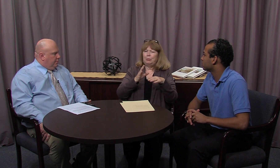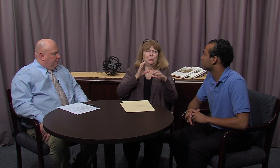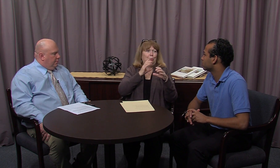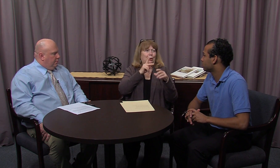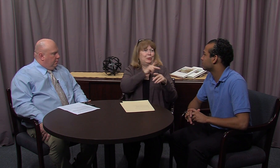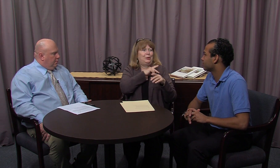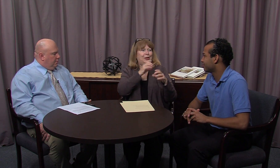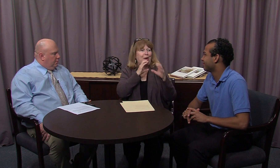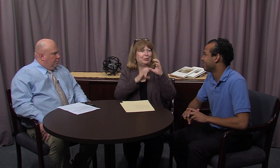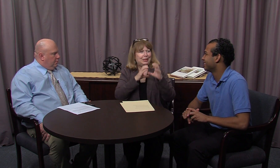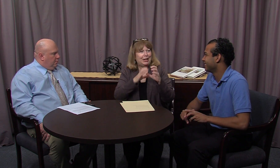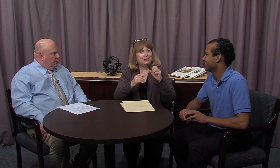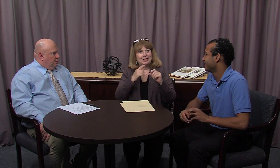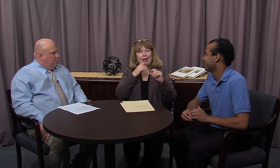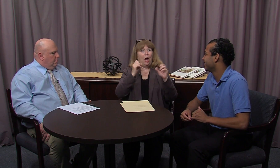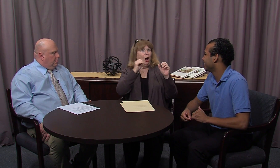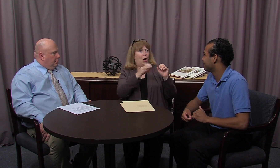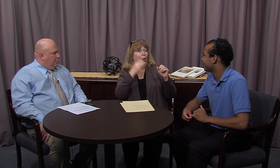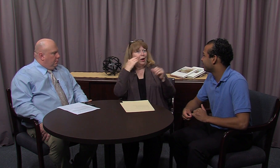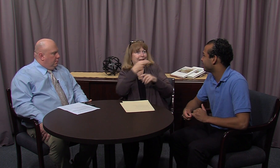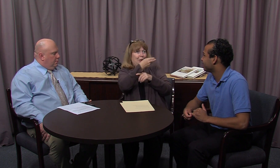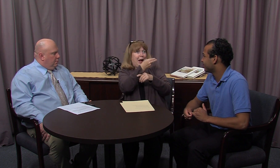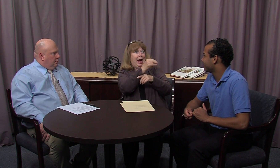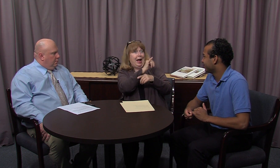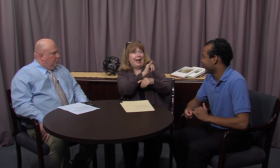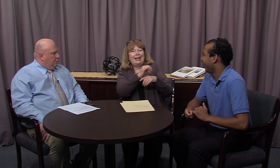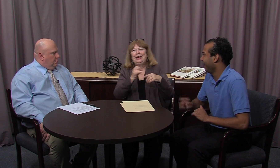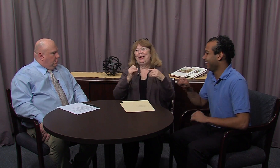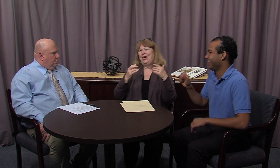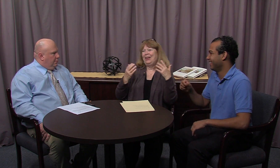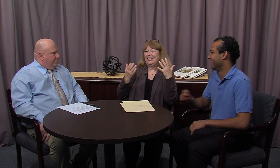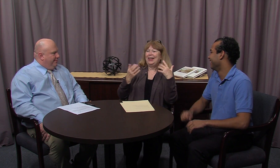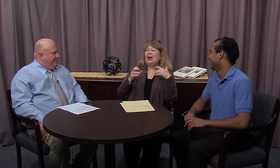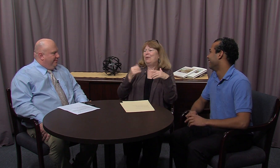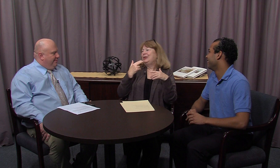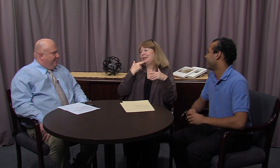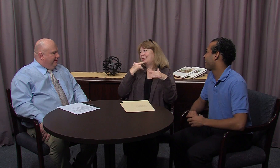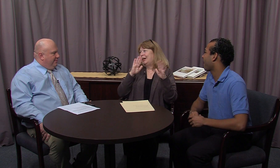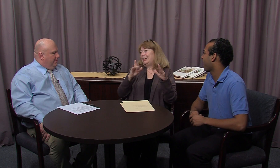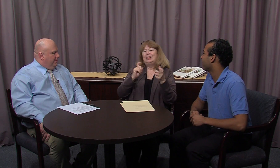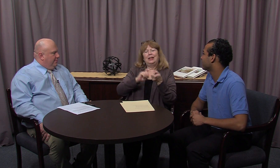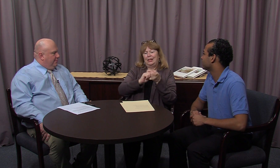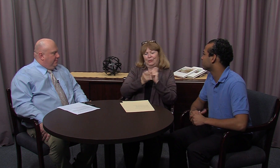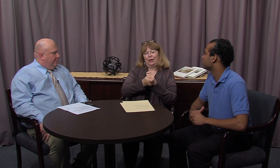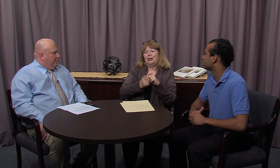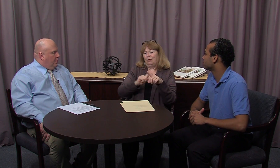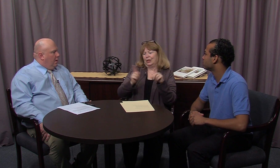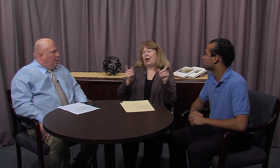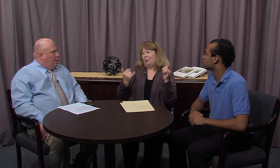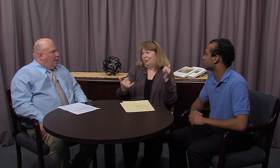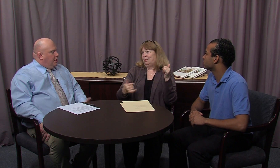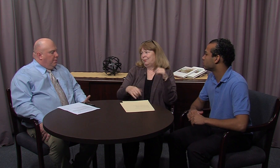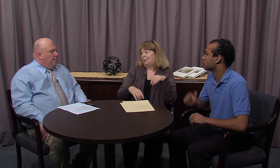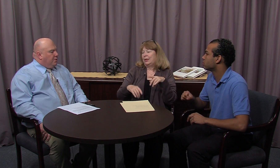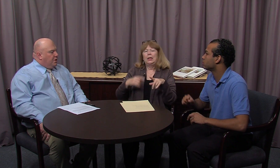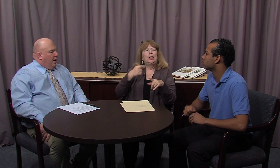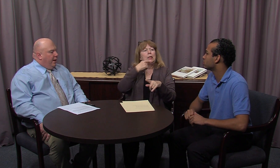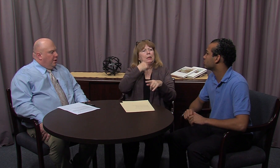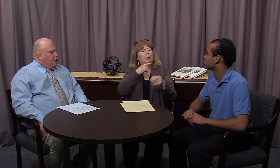your personal conversation, say, oh, they go, hi, which is great. It is very different now. Tell me about signing in